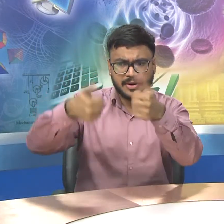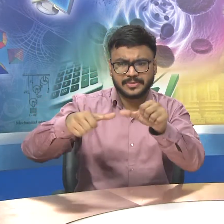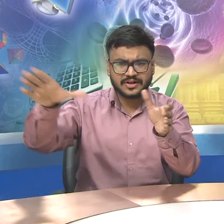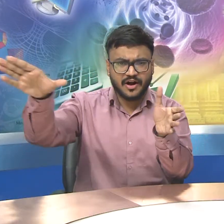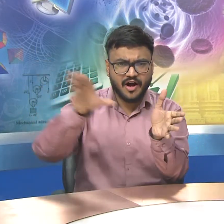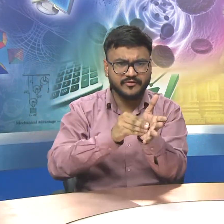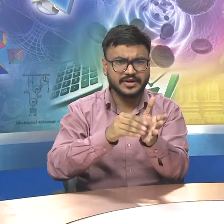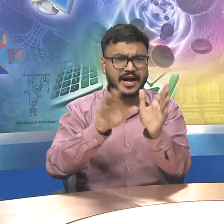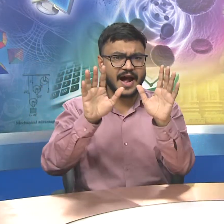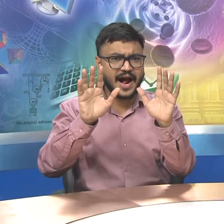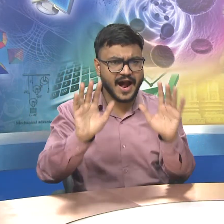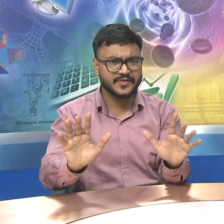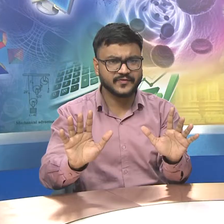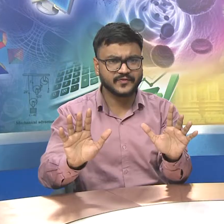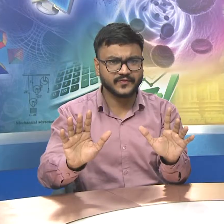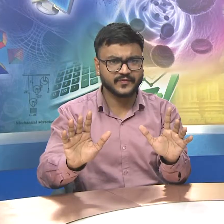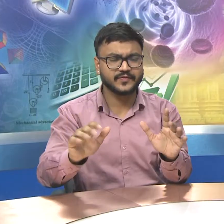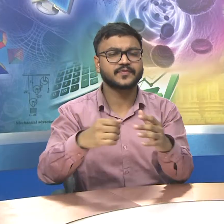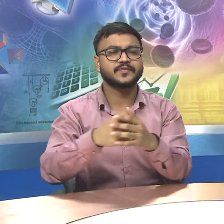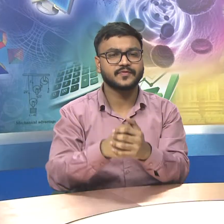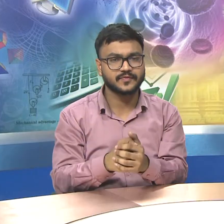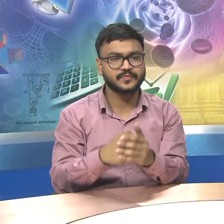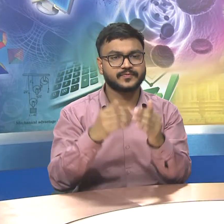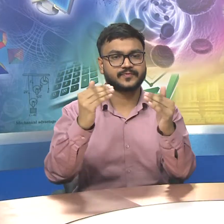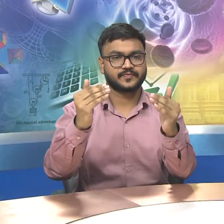Chalk is example of iconic sign.